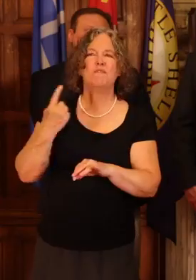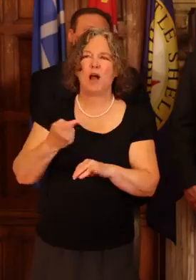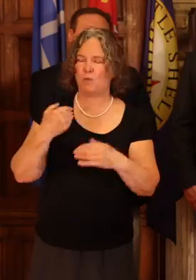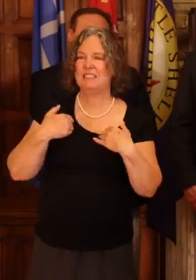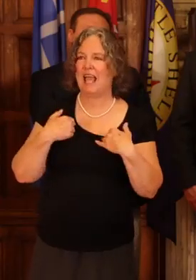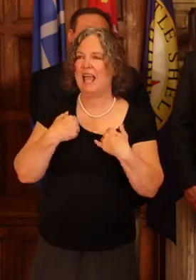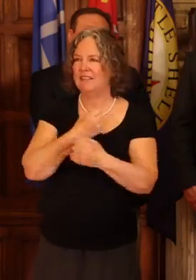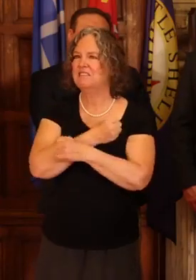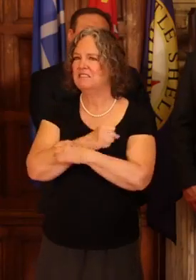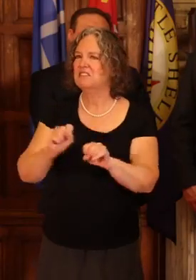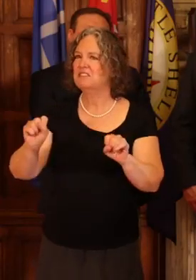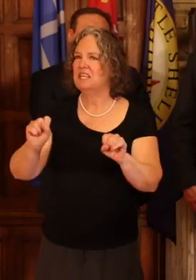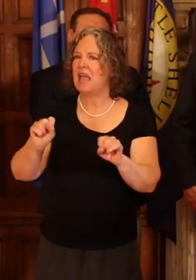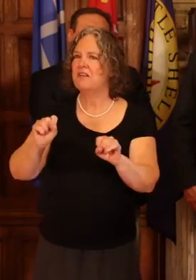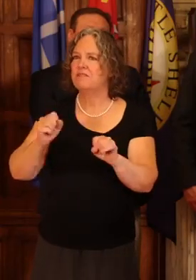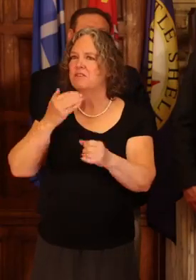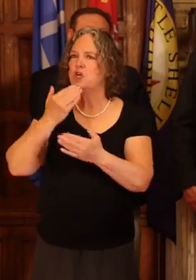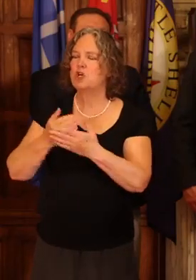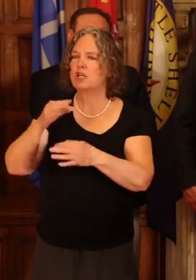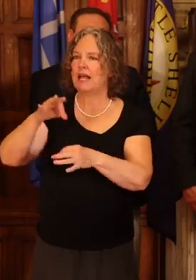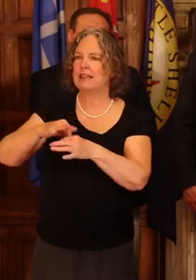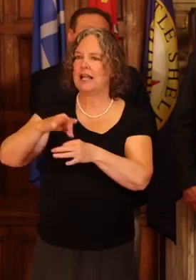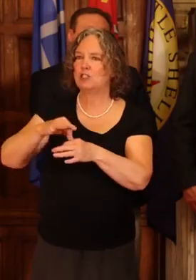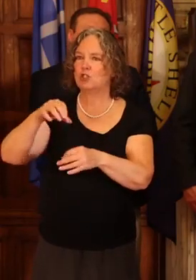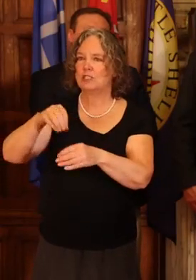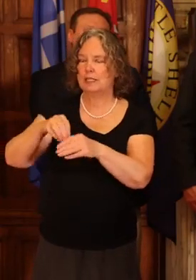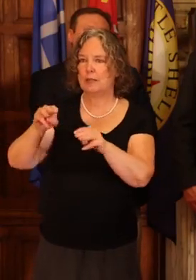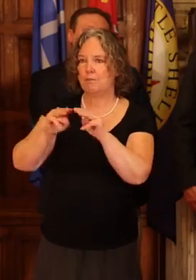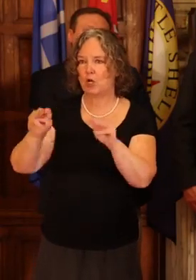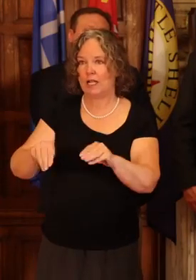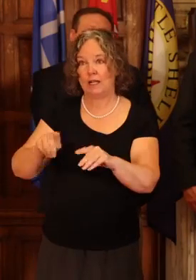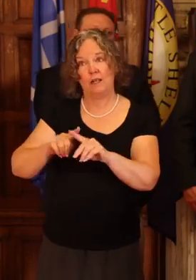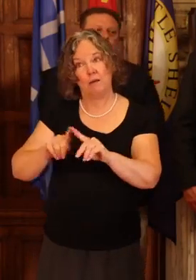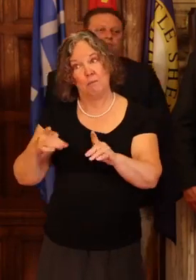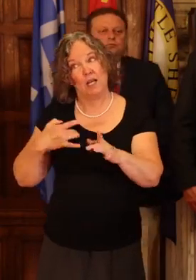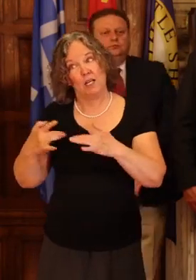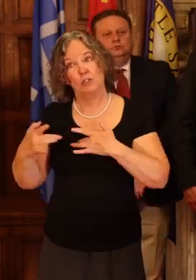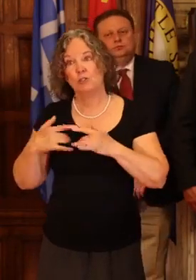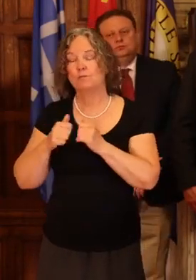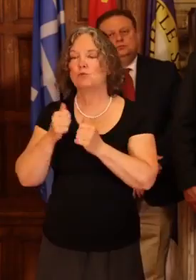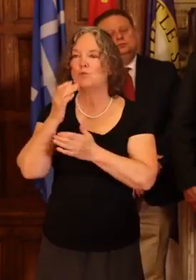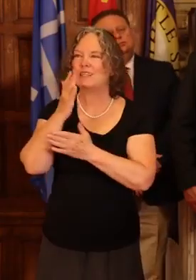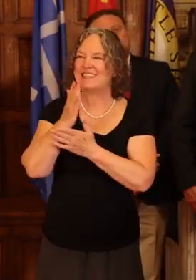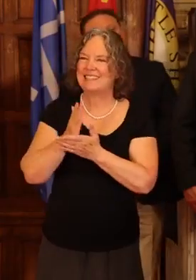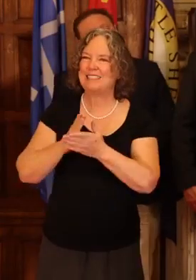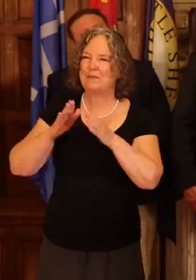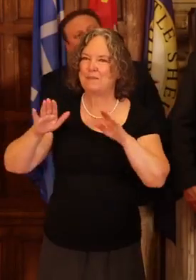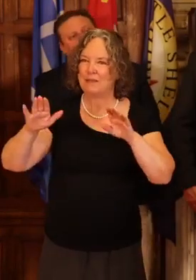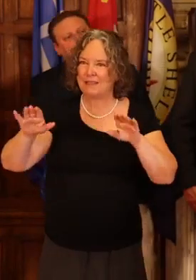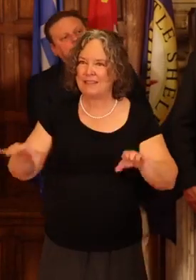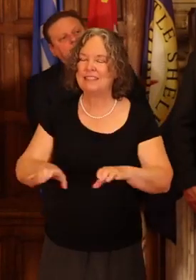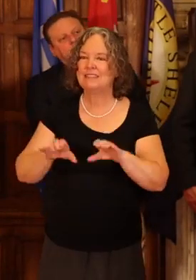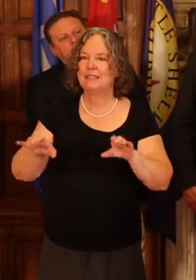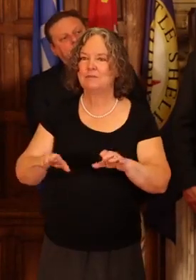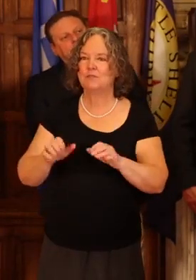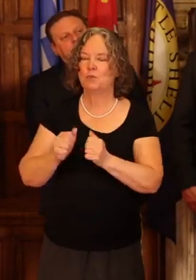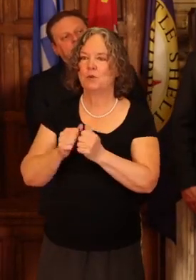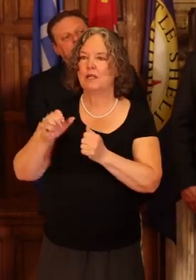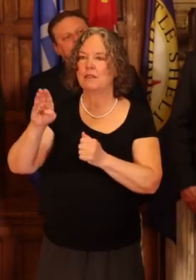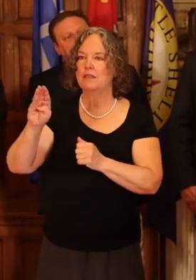secure elections in Montana, but there are concerns with some of the steps being taken by the Biden